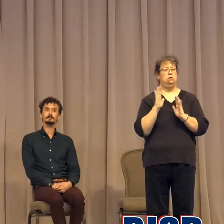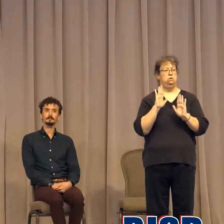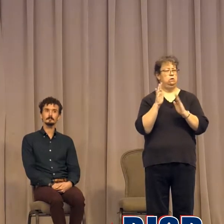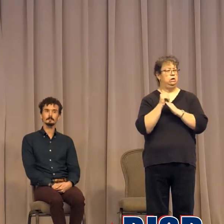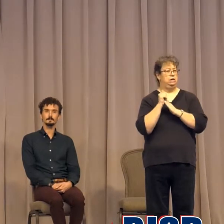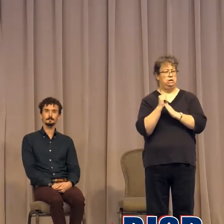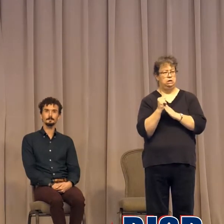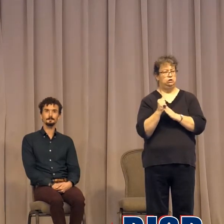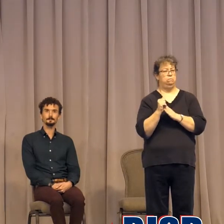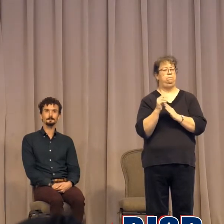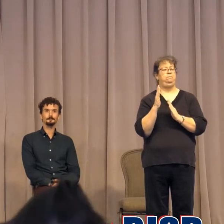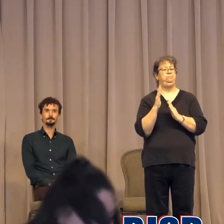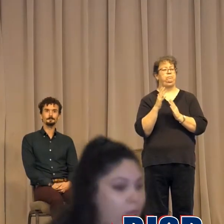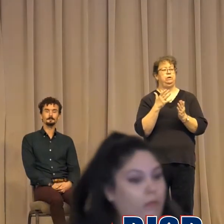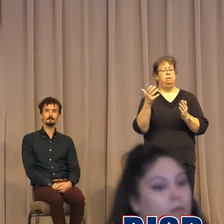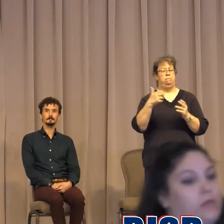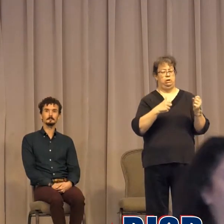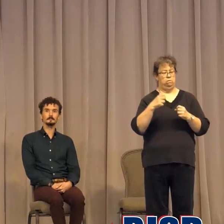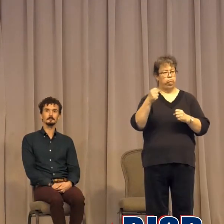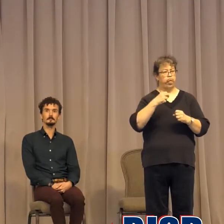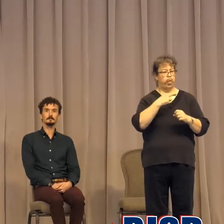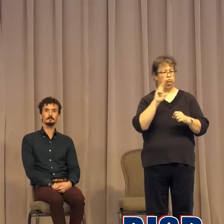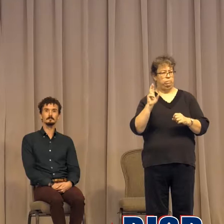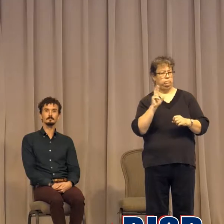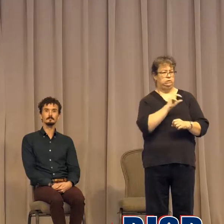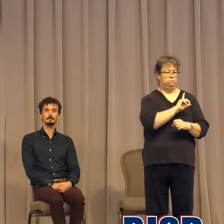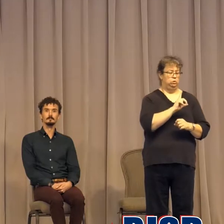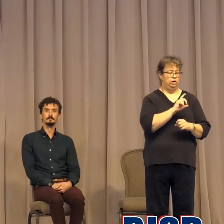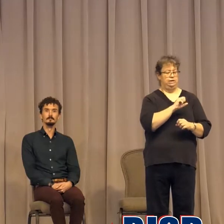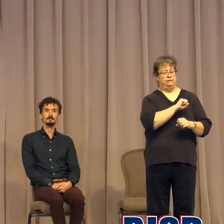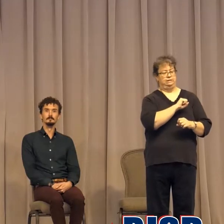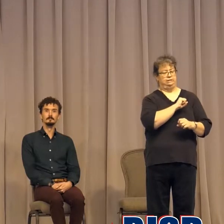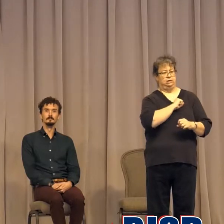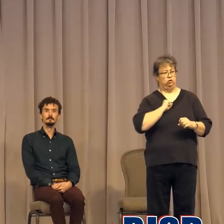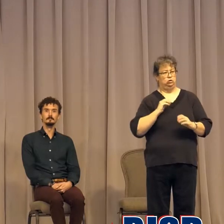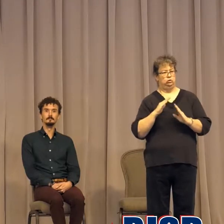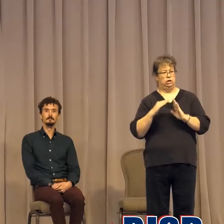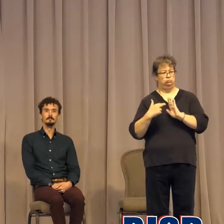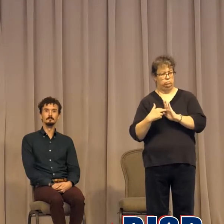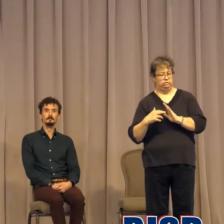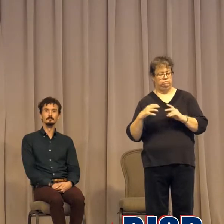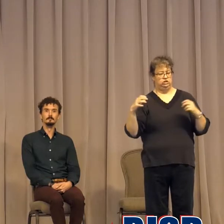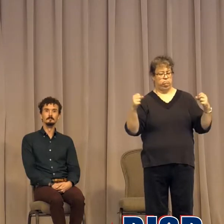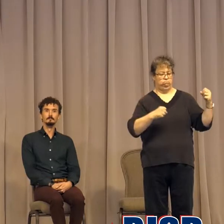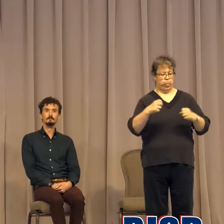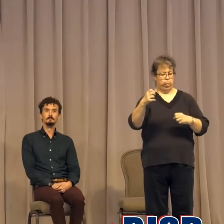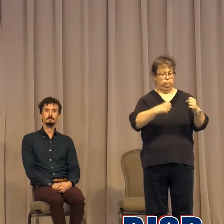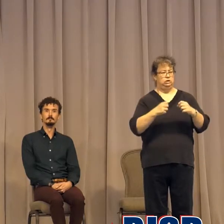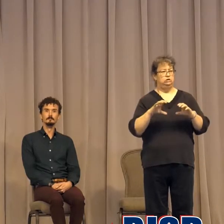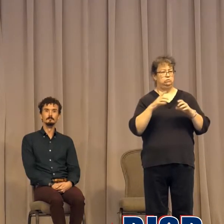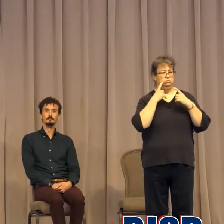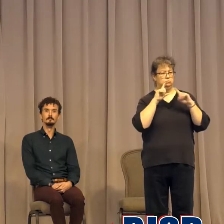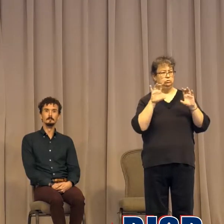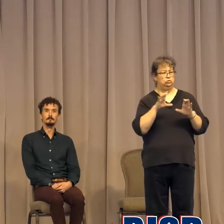leadership, bringing Republicans and Democrats, senators and House members together to get done what had not